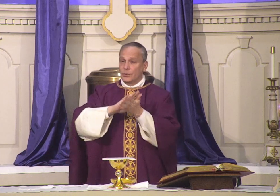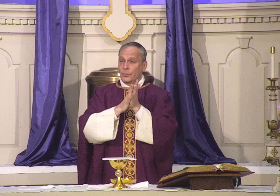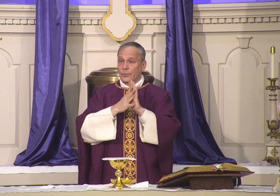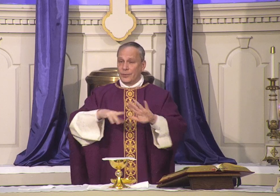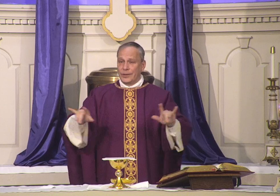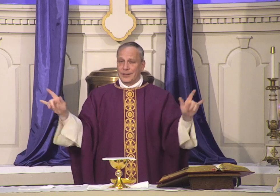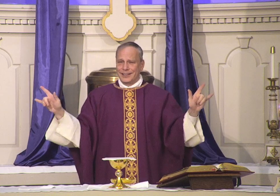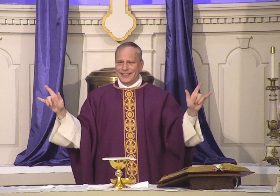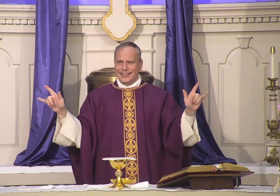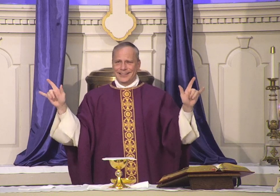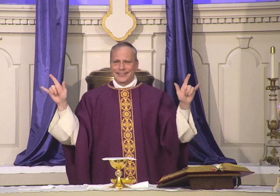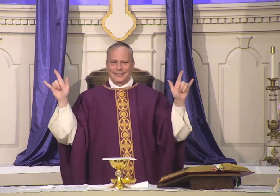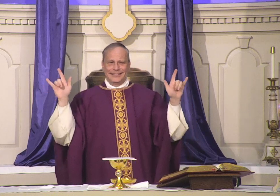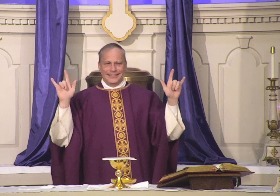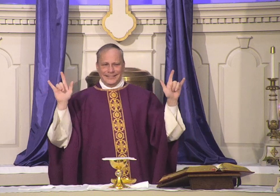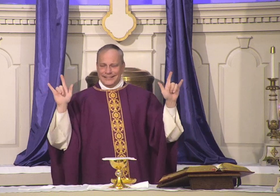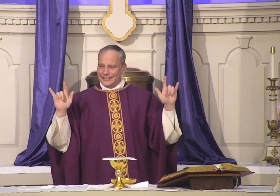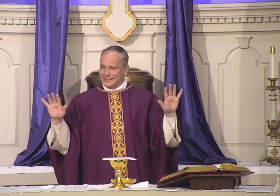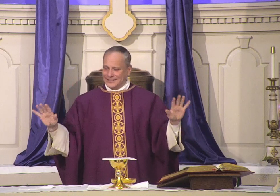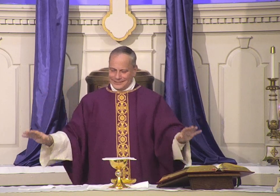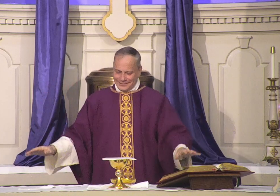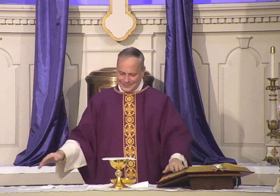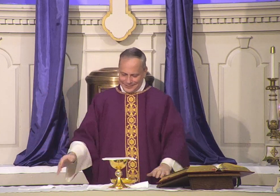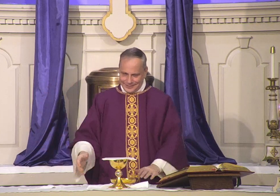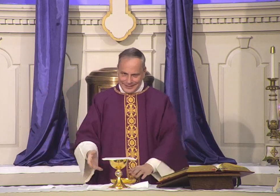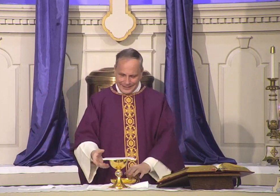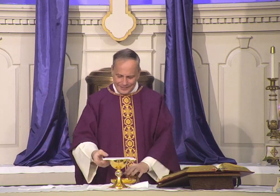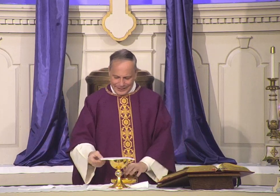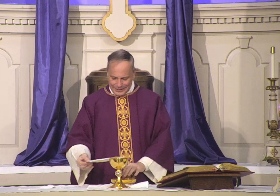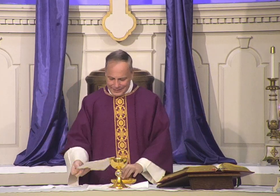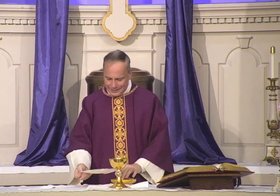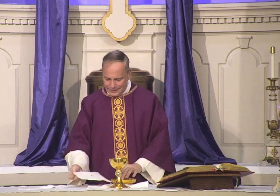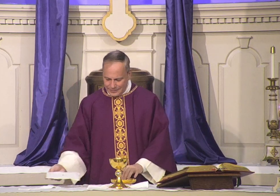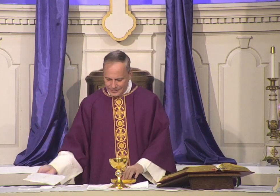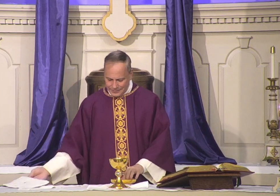Let us offer each other a sign of peace.